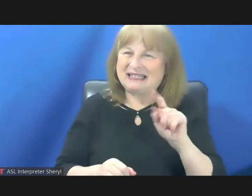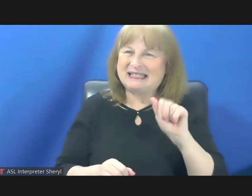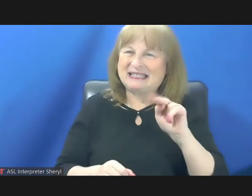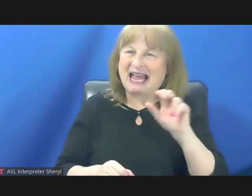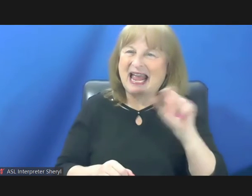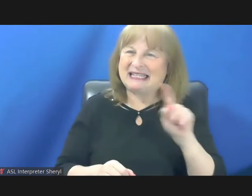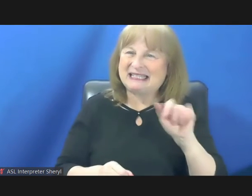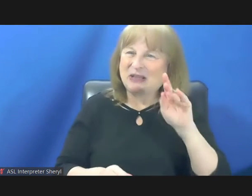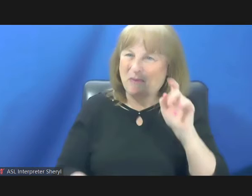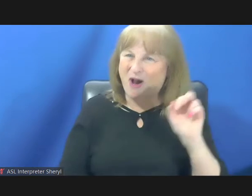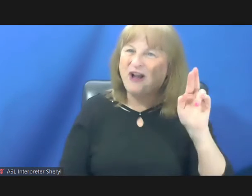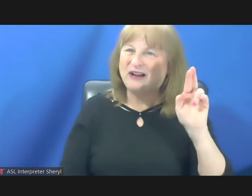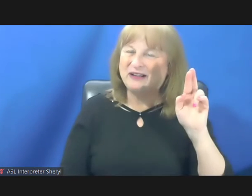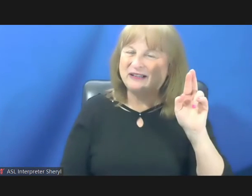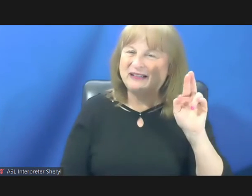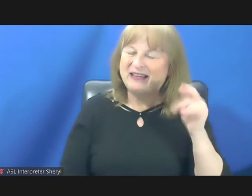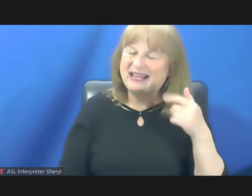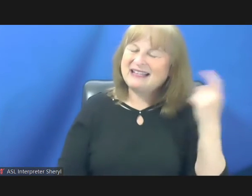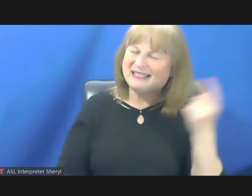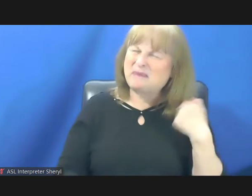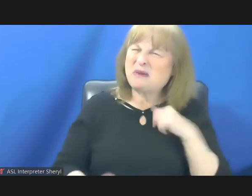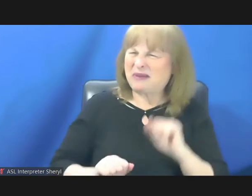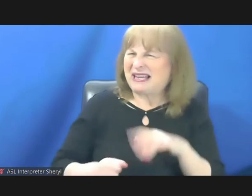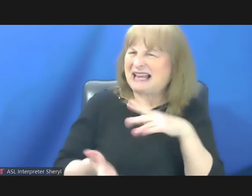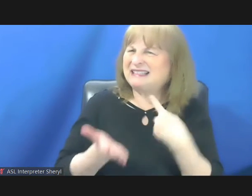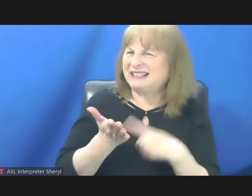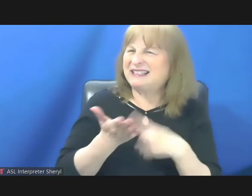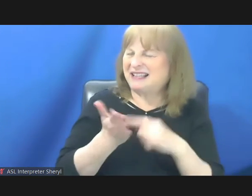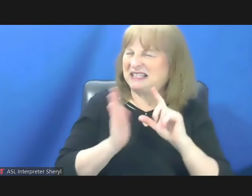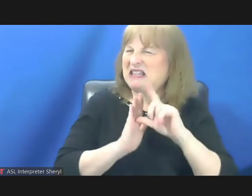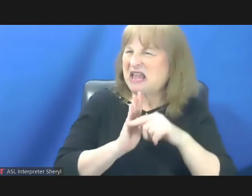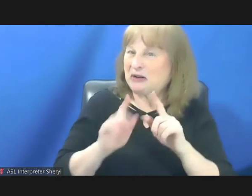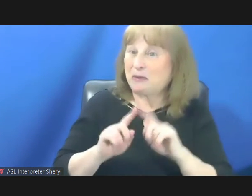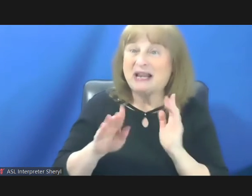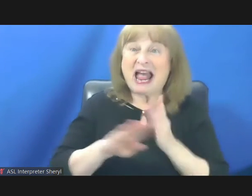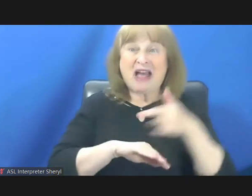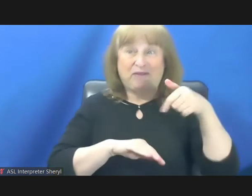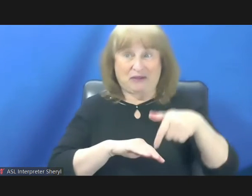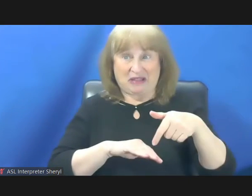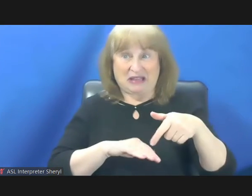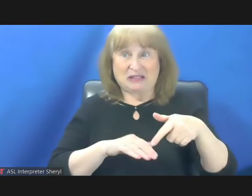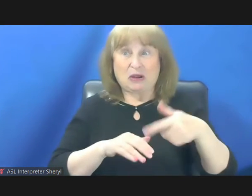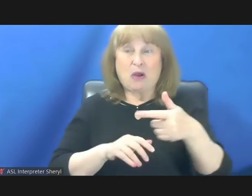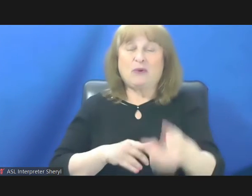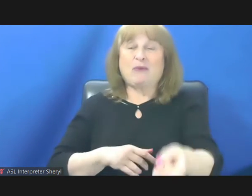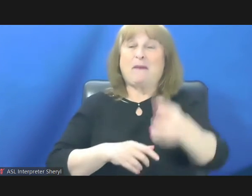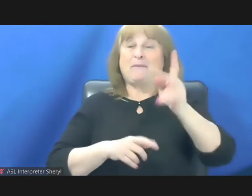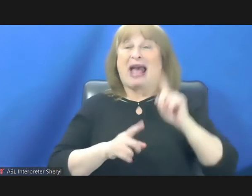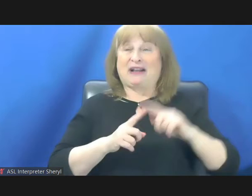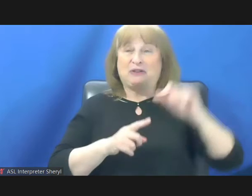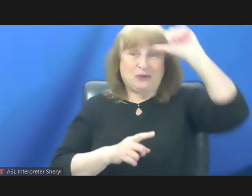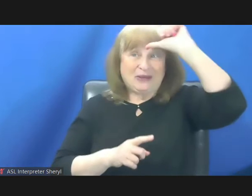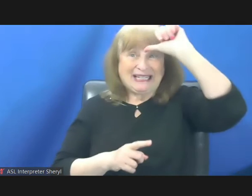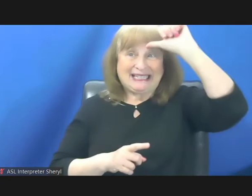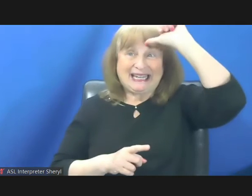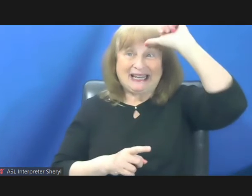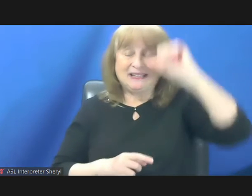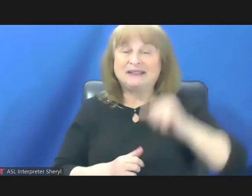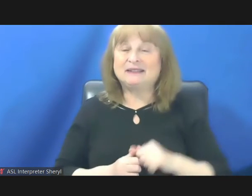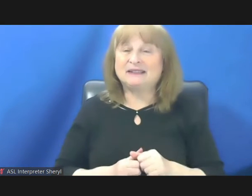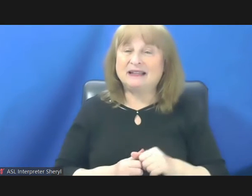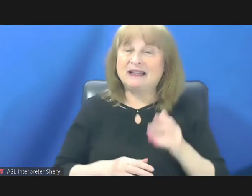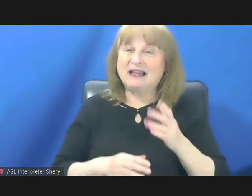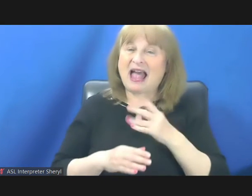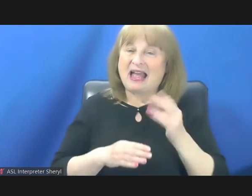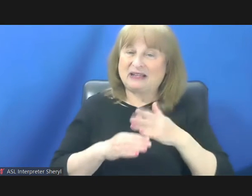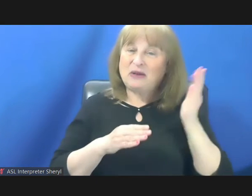Again, it's something that we can talk about later. But after this, we switched back to India and